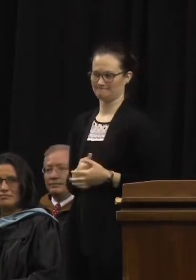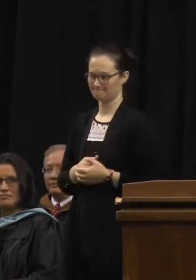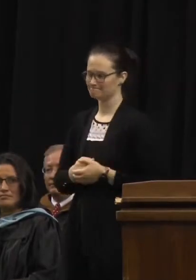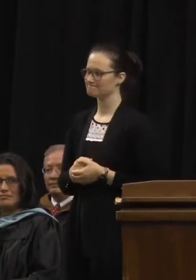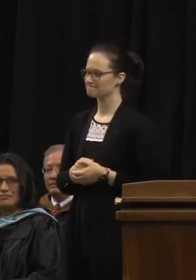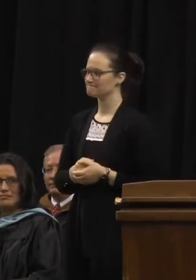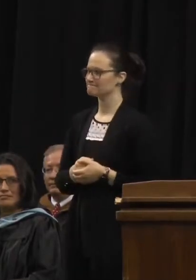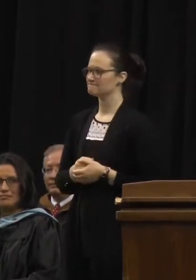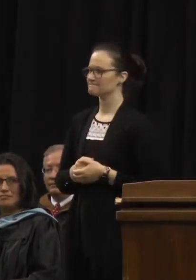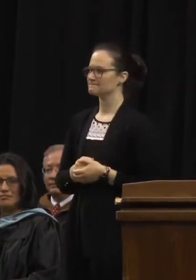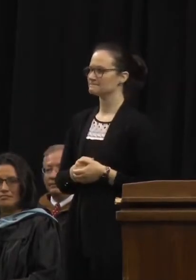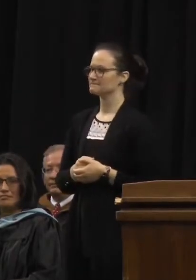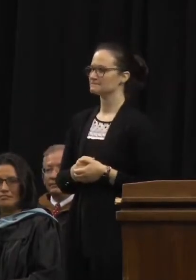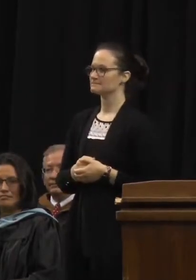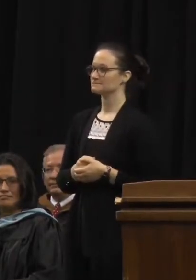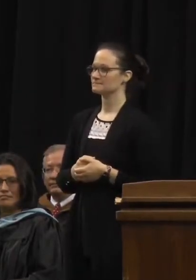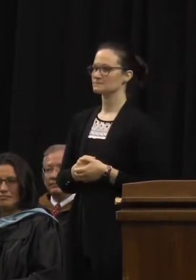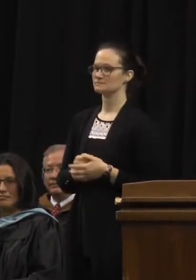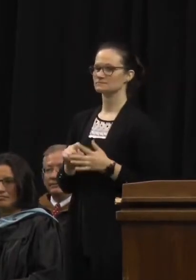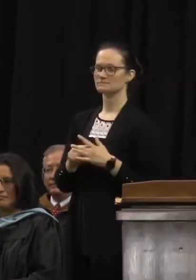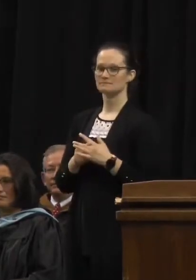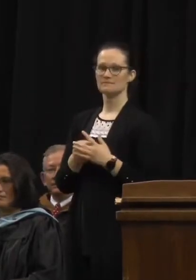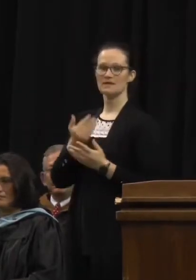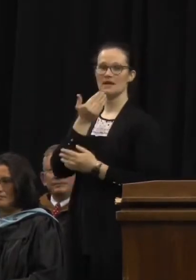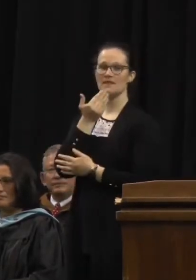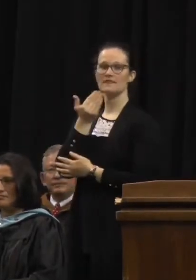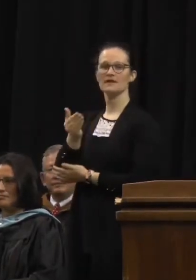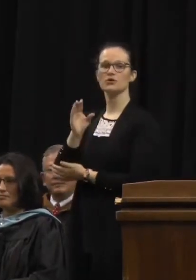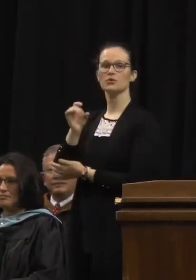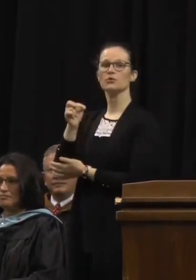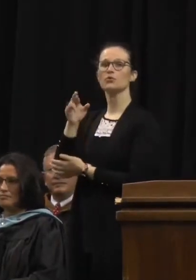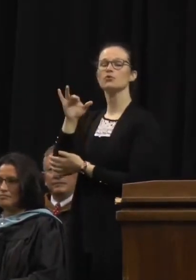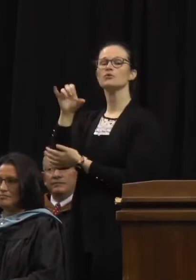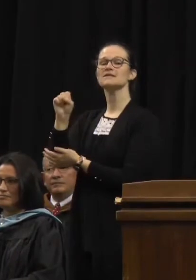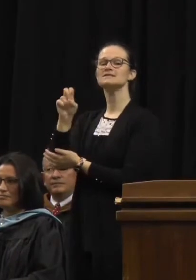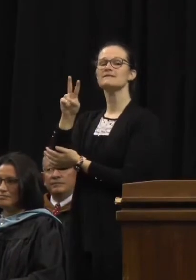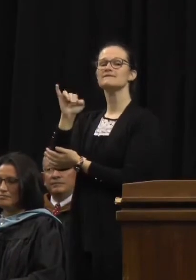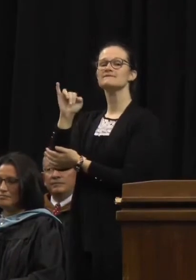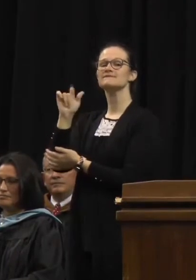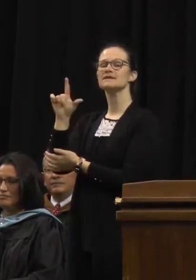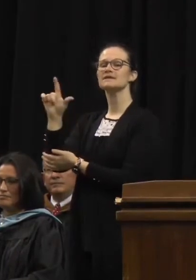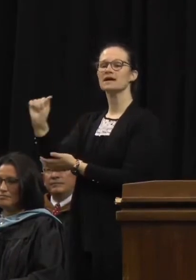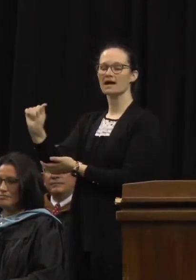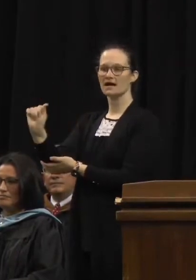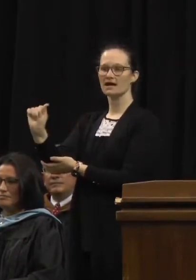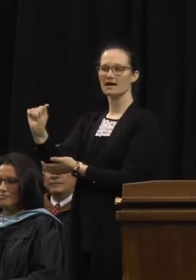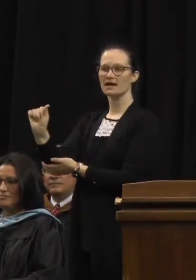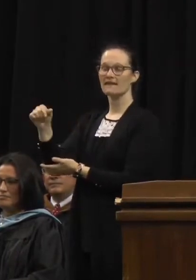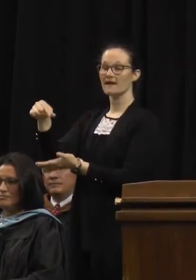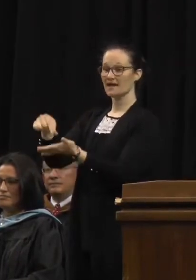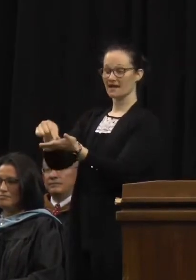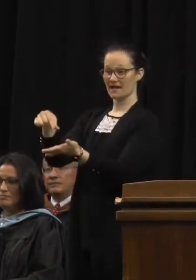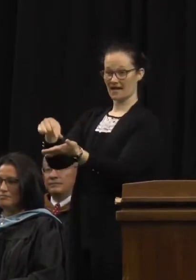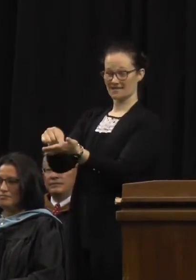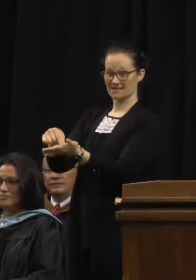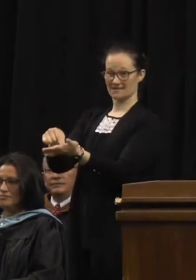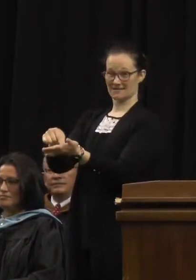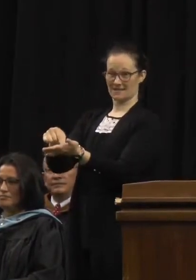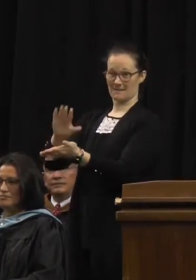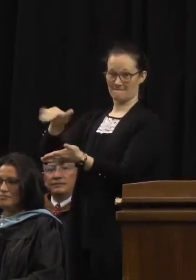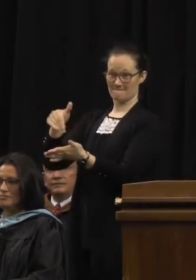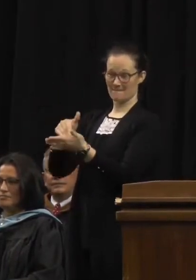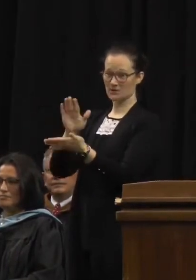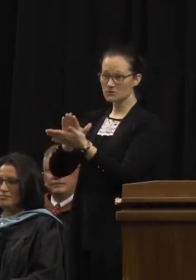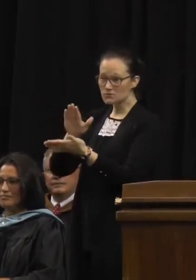let us begin by thanking Mr. Chris Villa and the Gadsden Middle School, and High